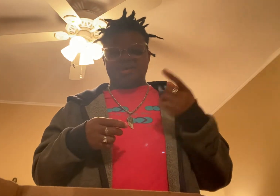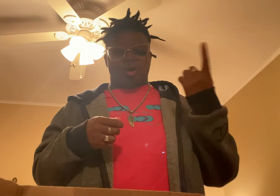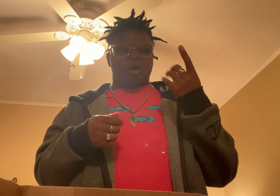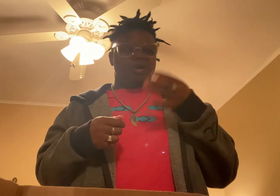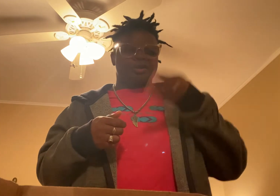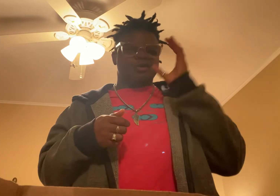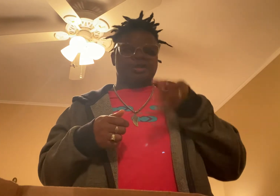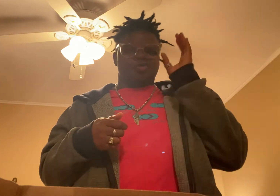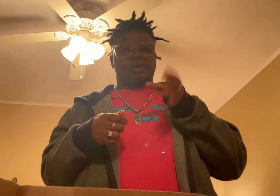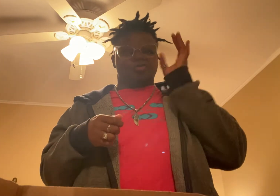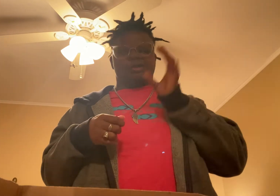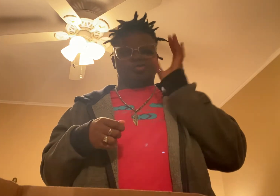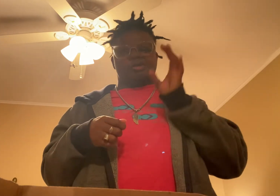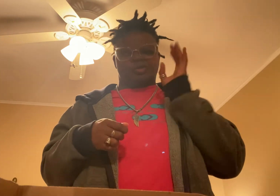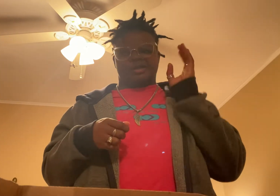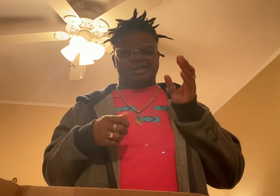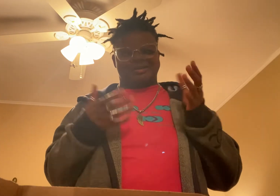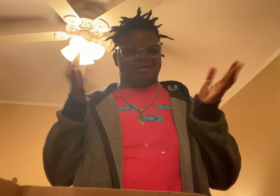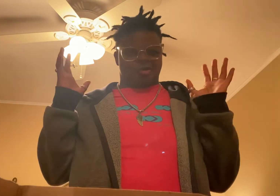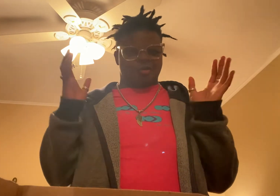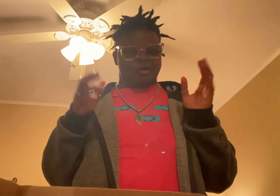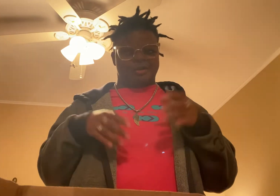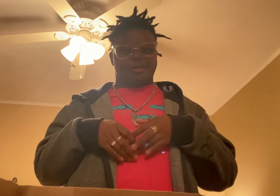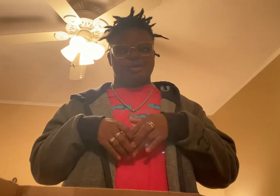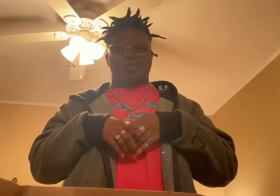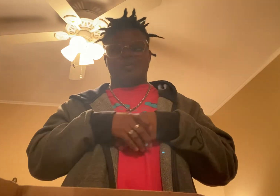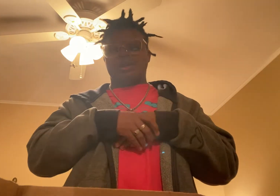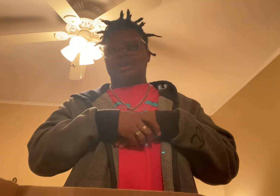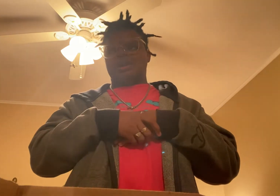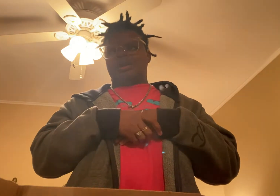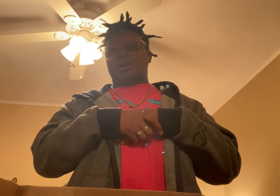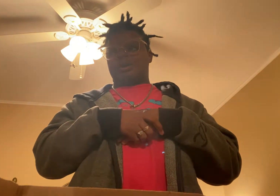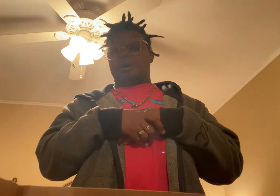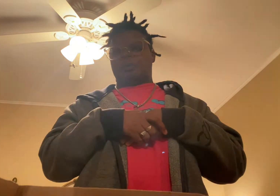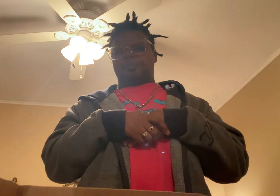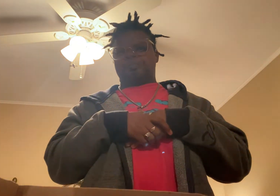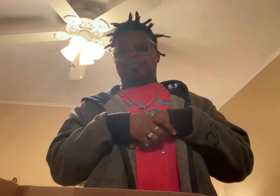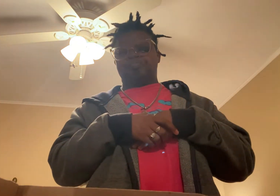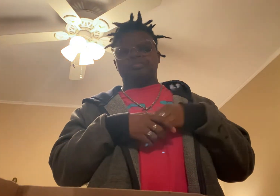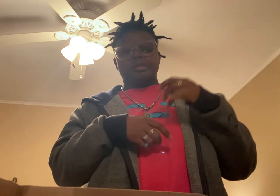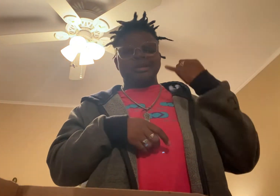I want to do is just drink. That's all I wanted to do. I